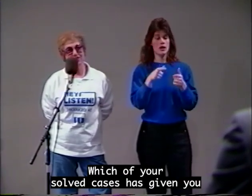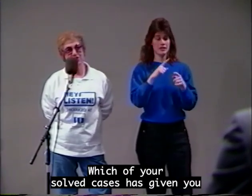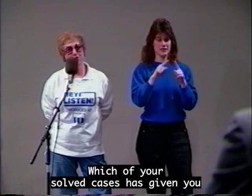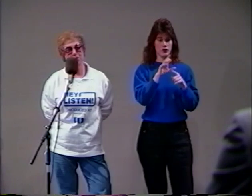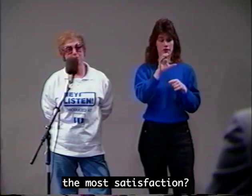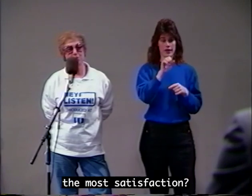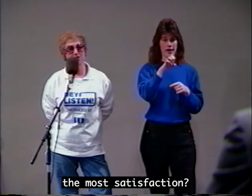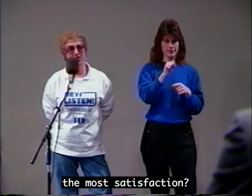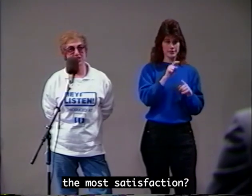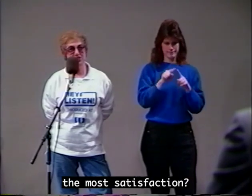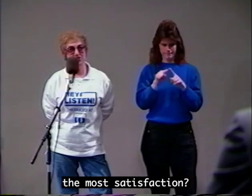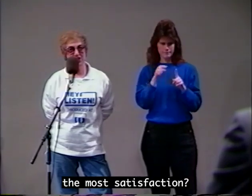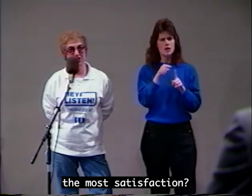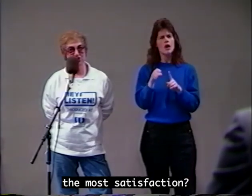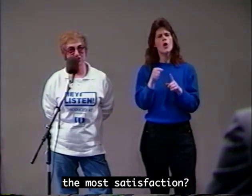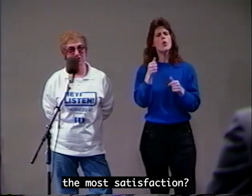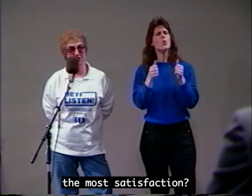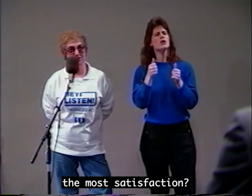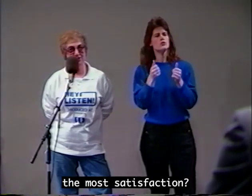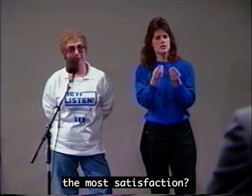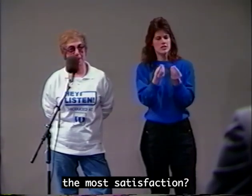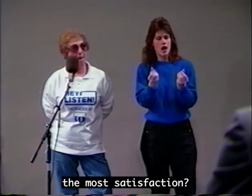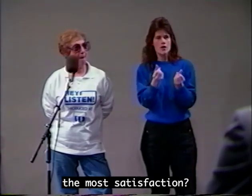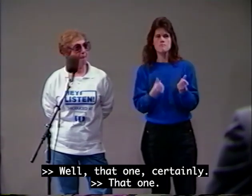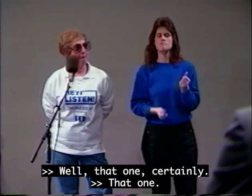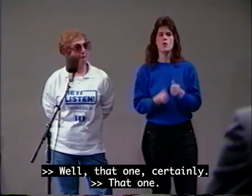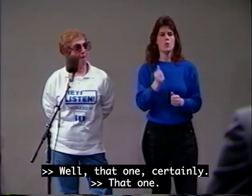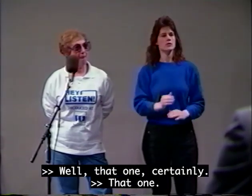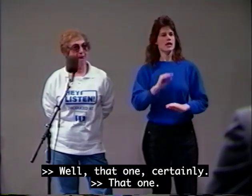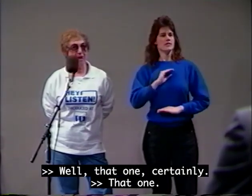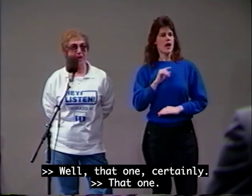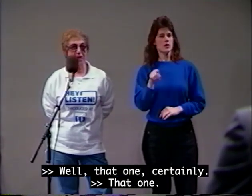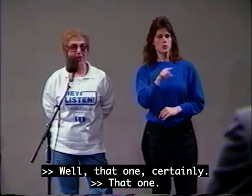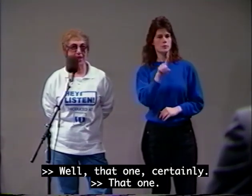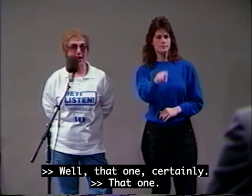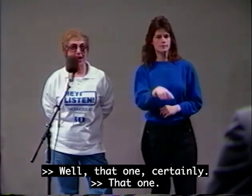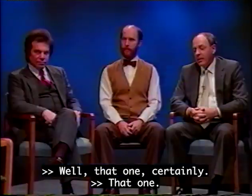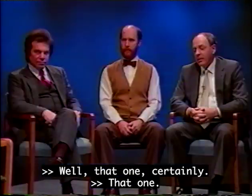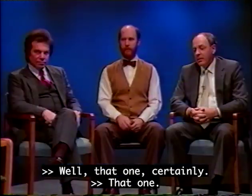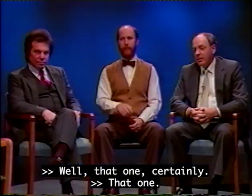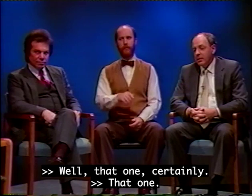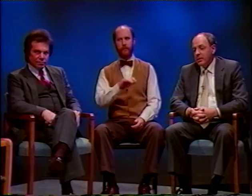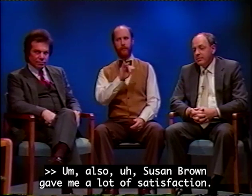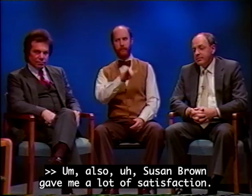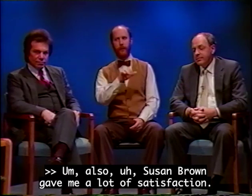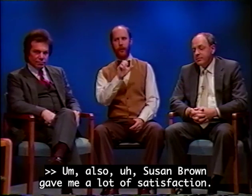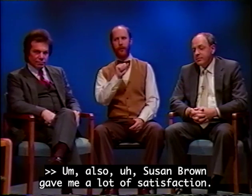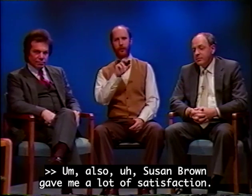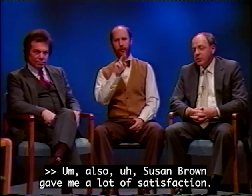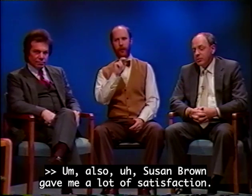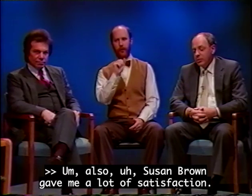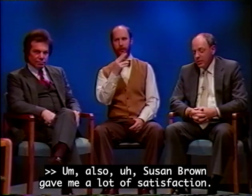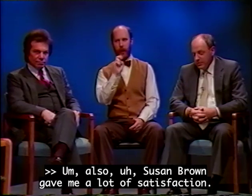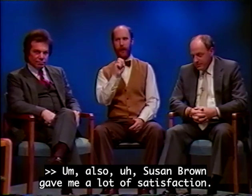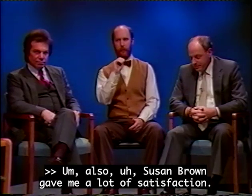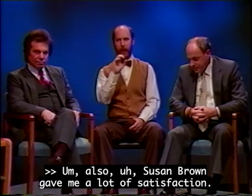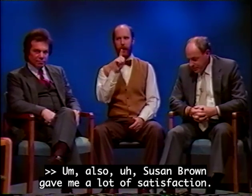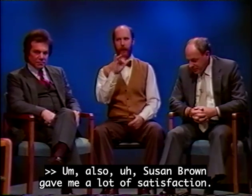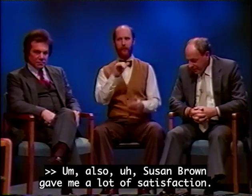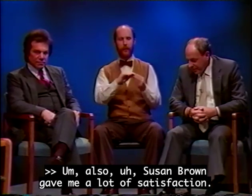has given you the most satisfaction? Well, that one certainly. That one.